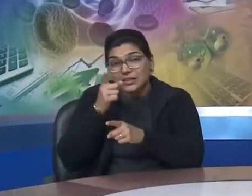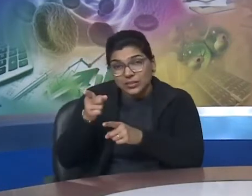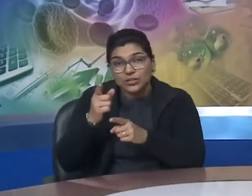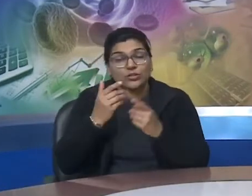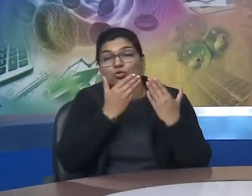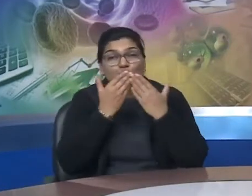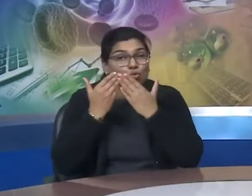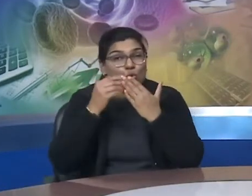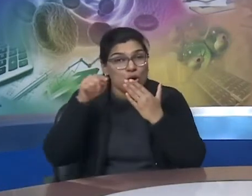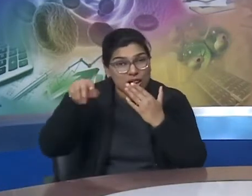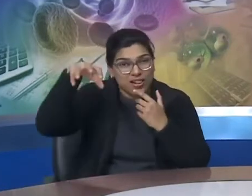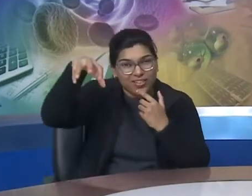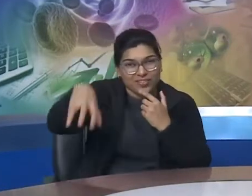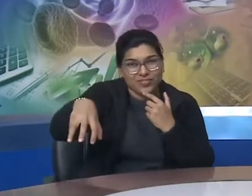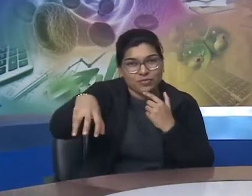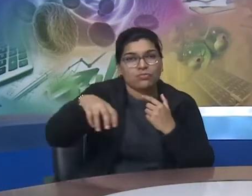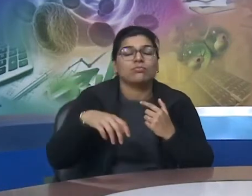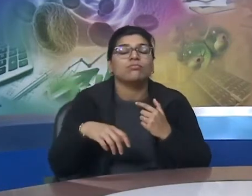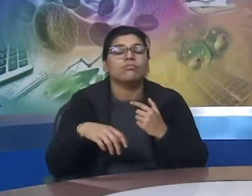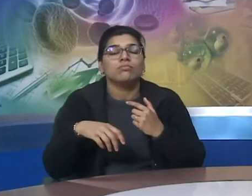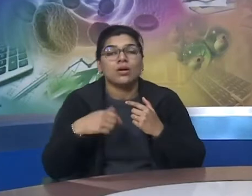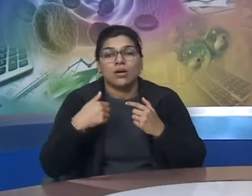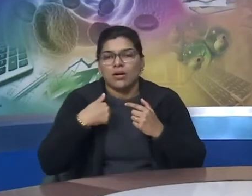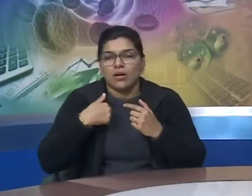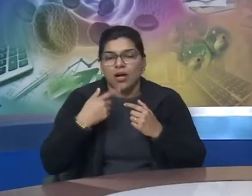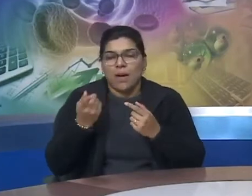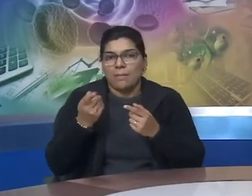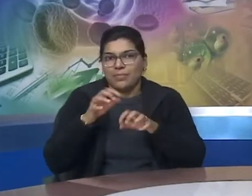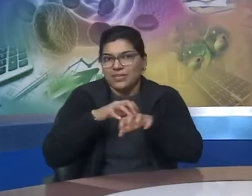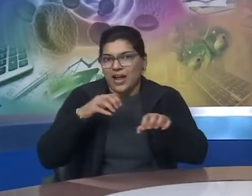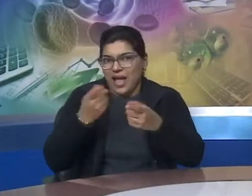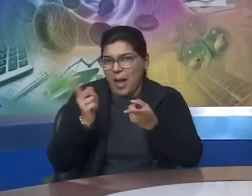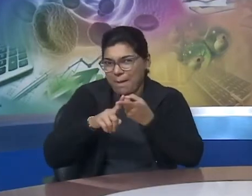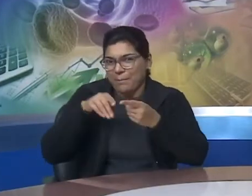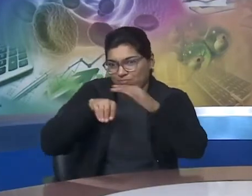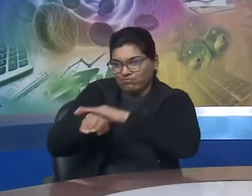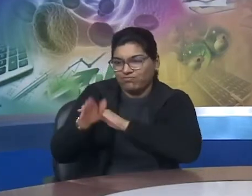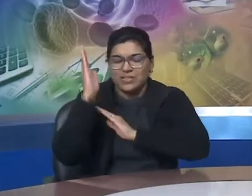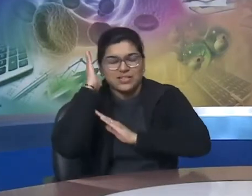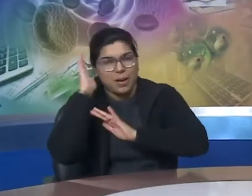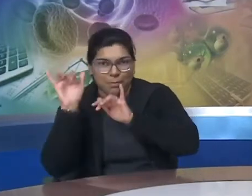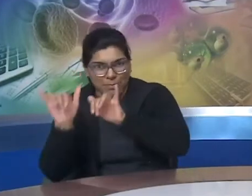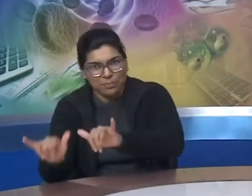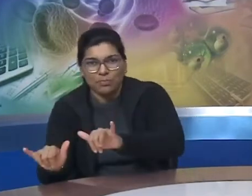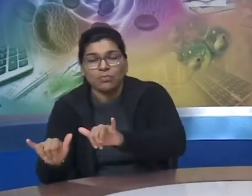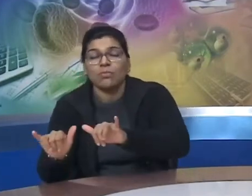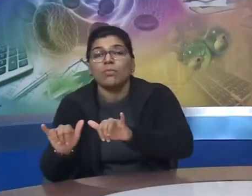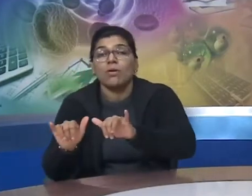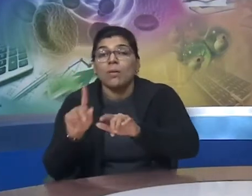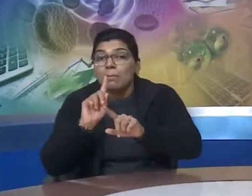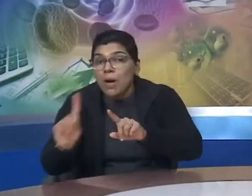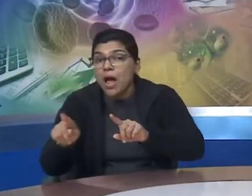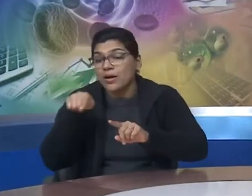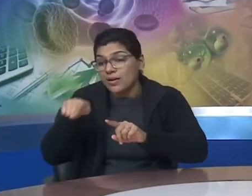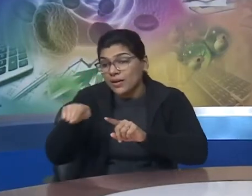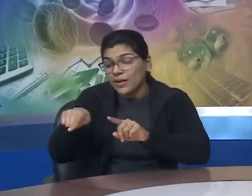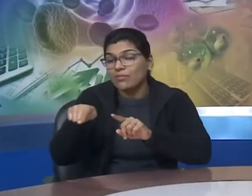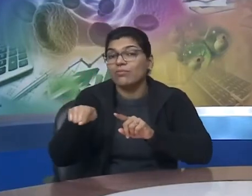The teachers in the schools do not allow the